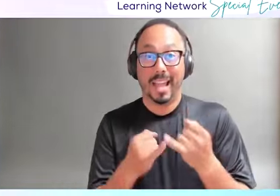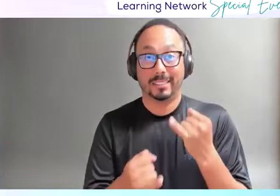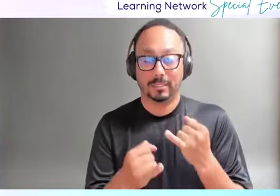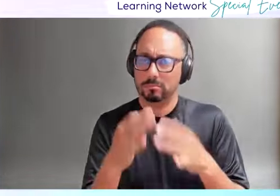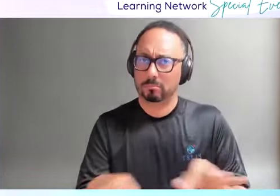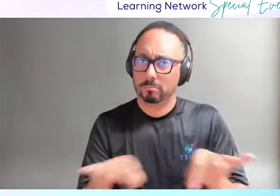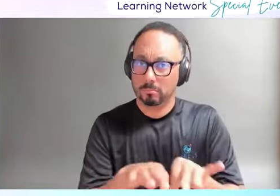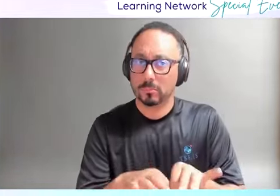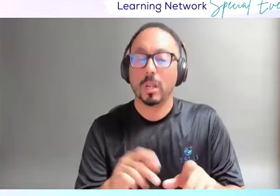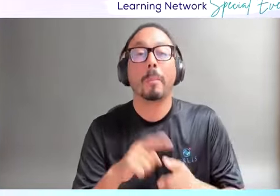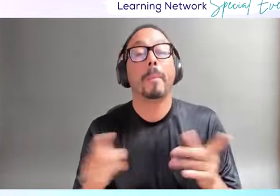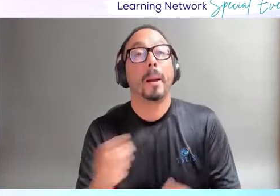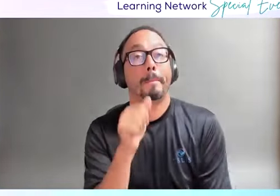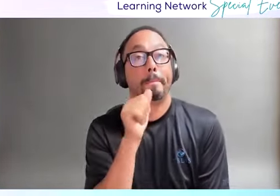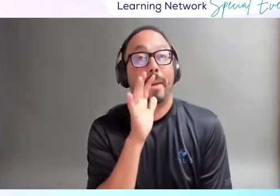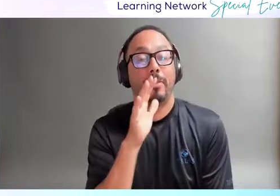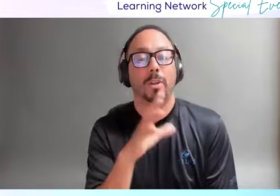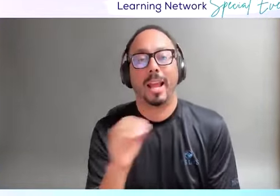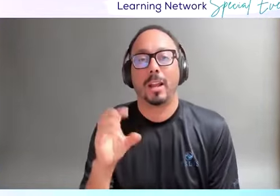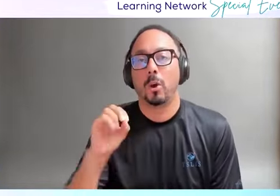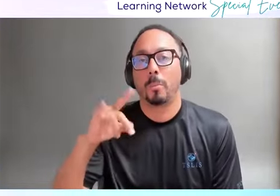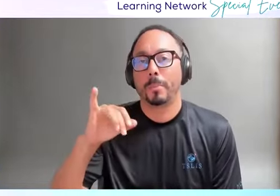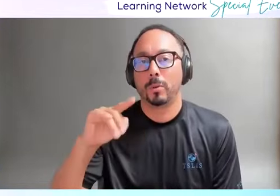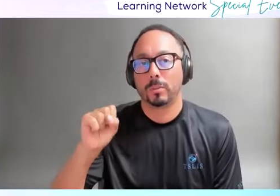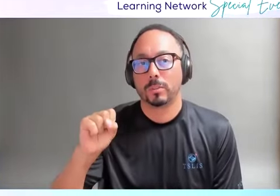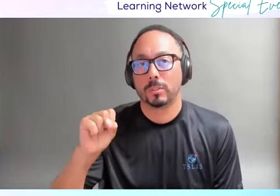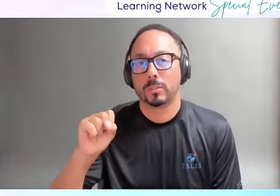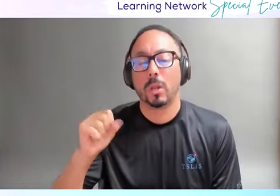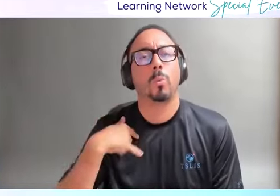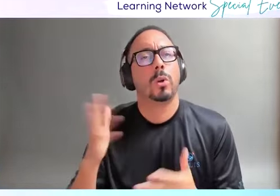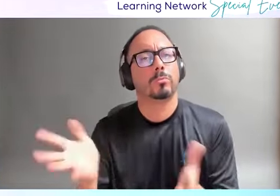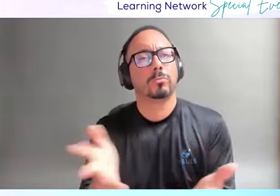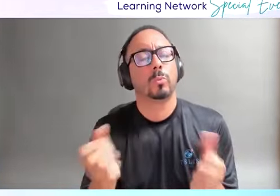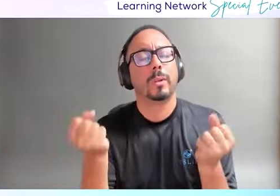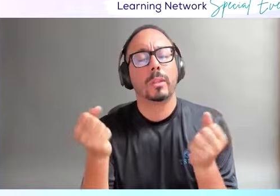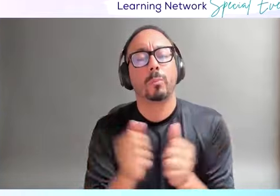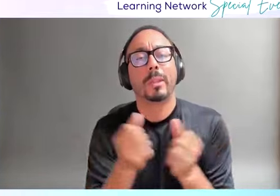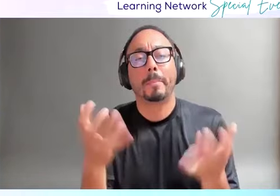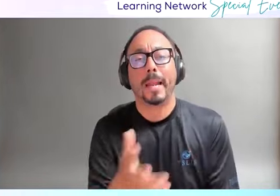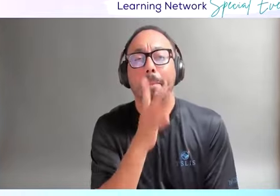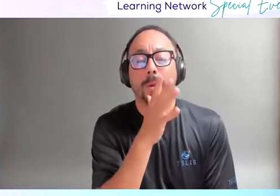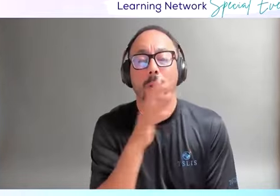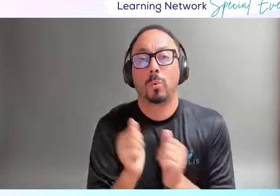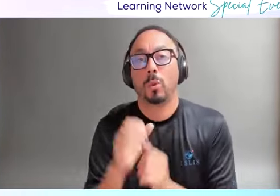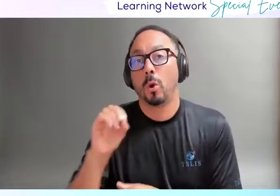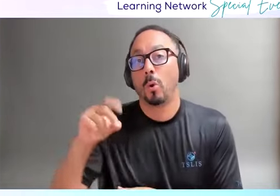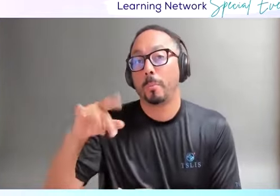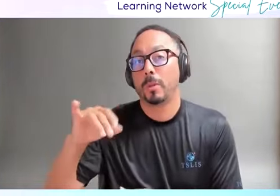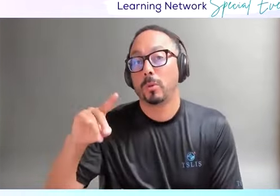space where we talked to a lot of women who were mothers and who used opioids. And their biggest problem, not surprisingly, was